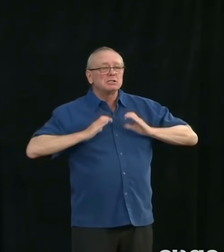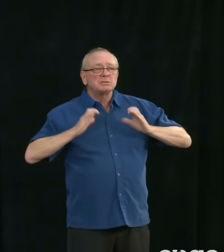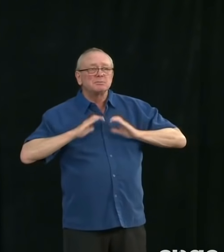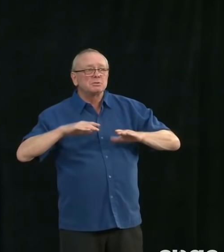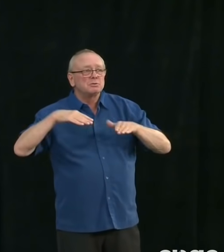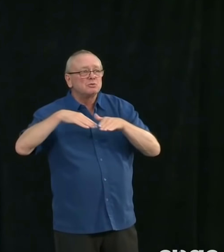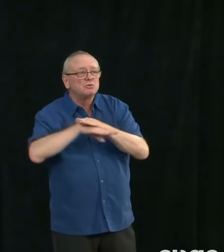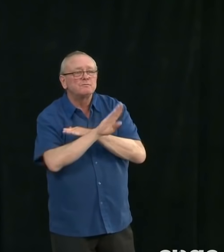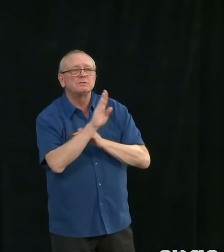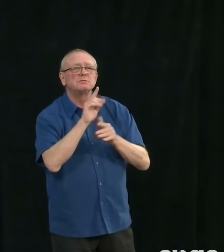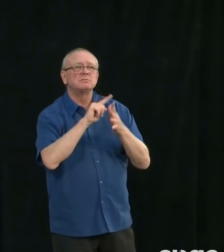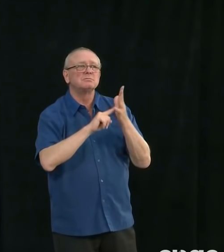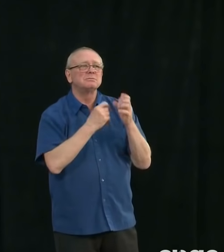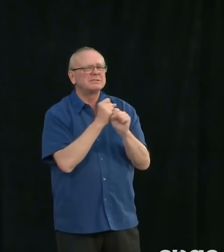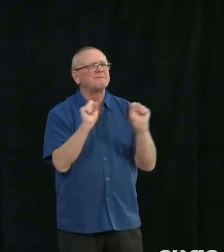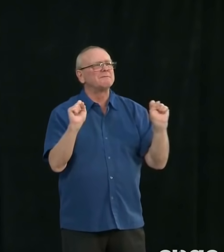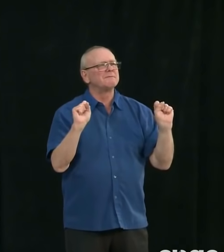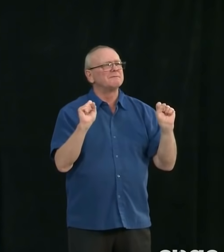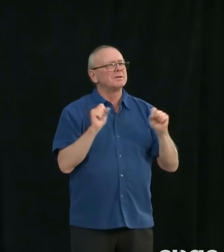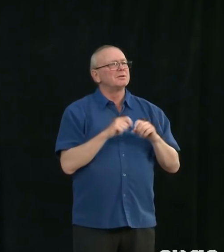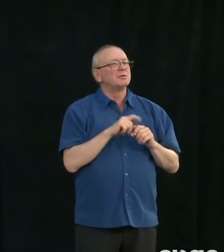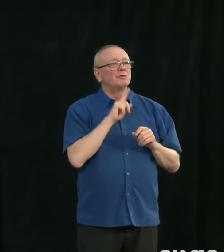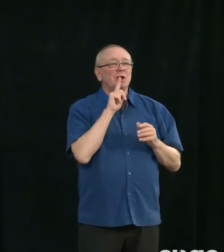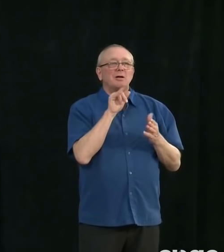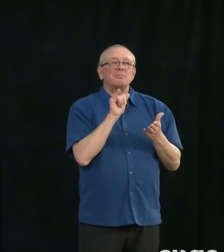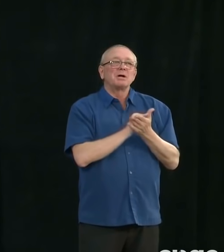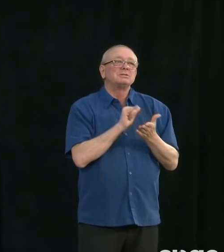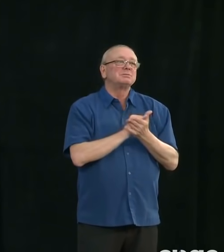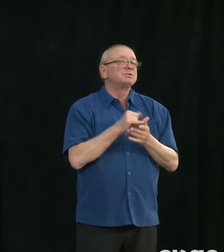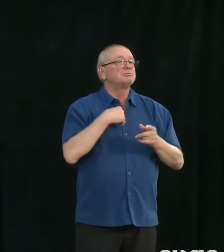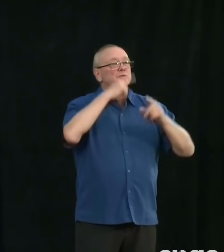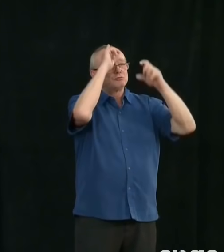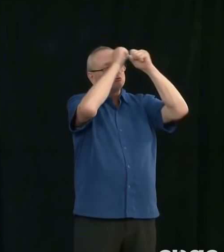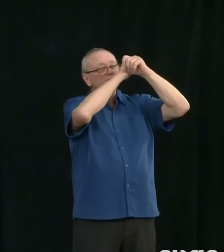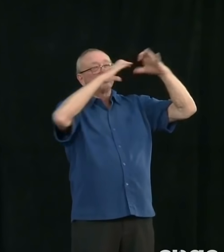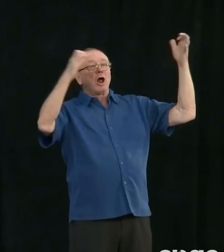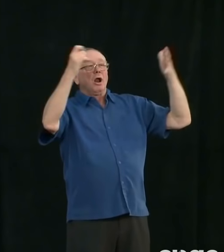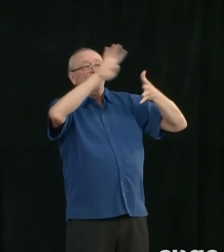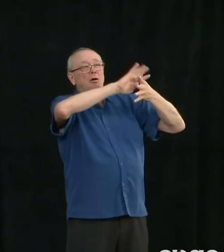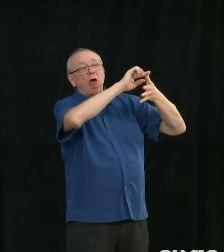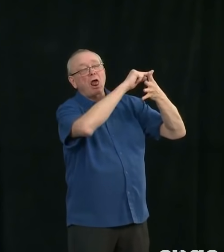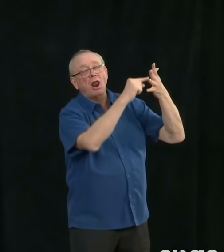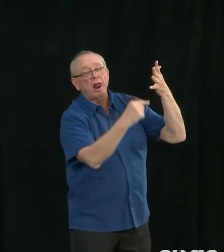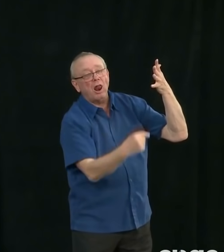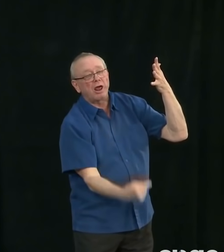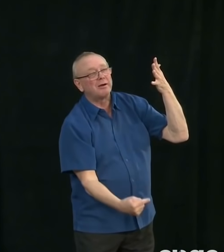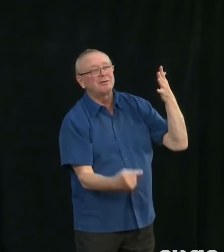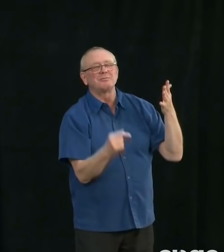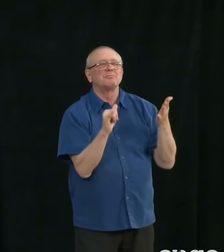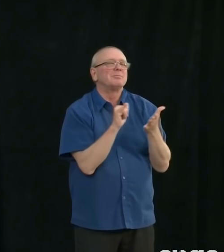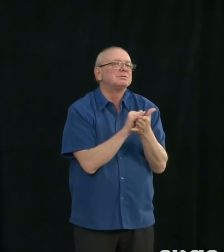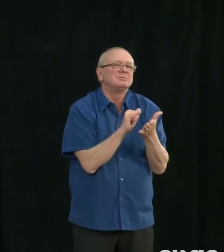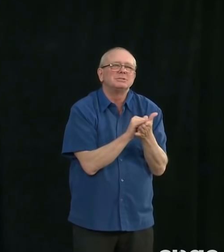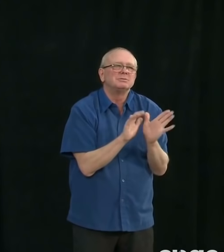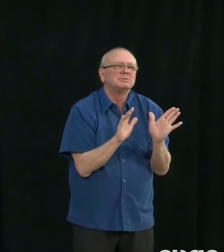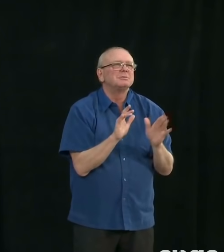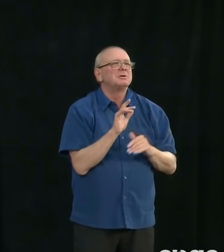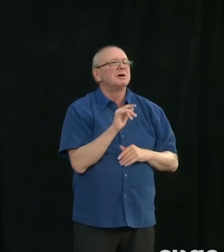consider every permutation of every business throughout the province, and for us as a government to micromanage every